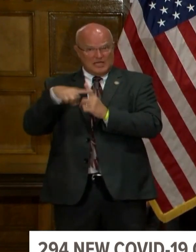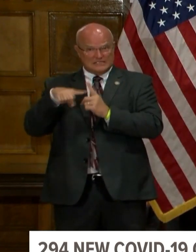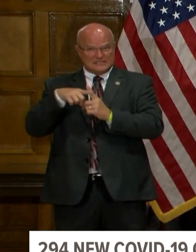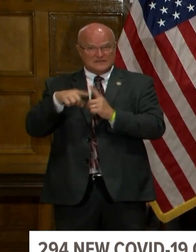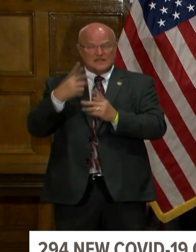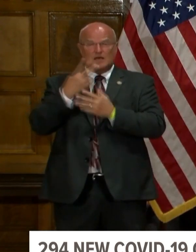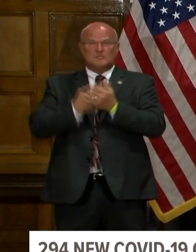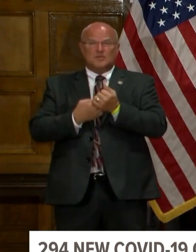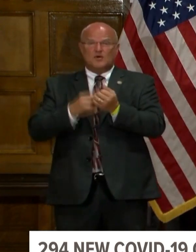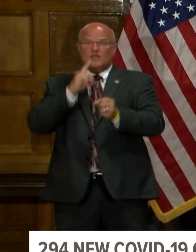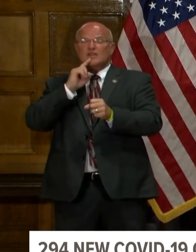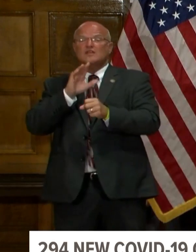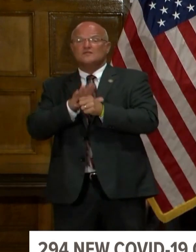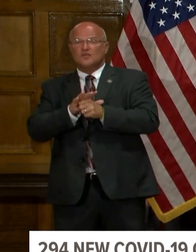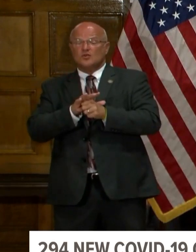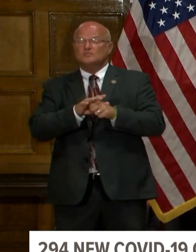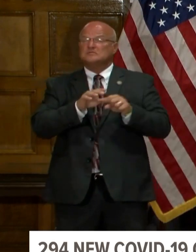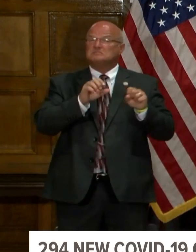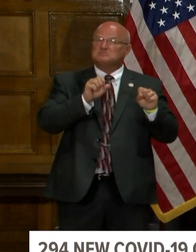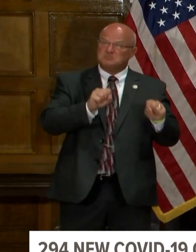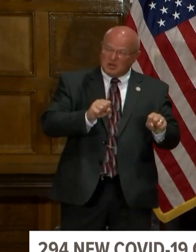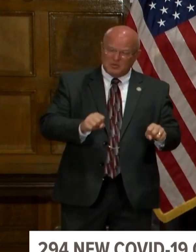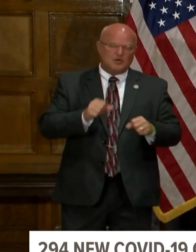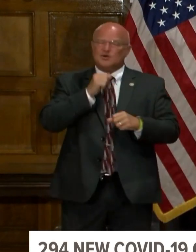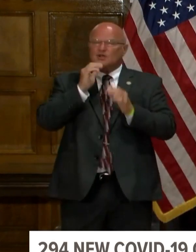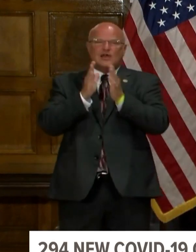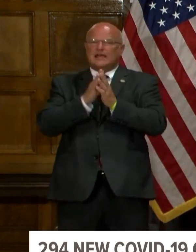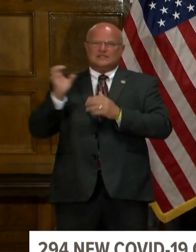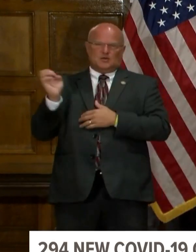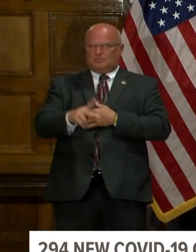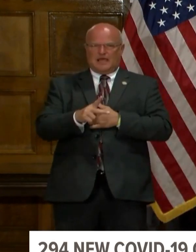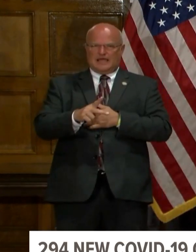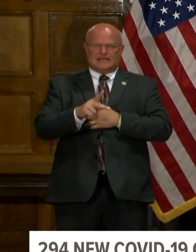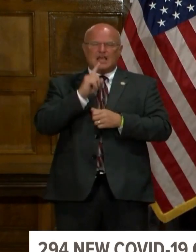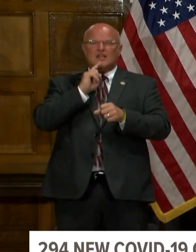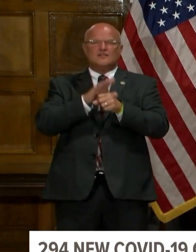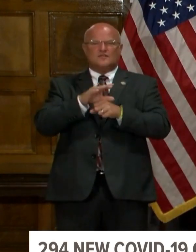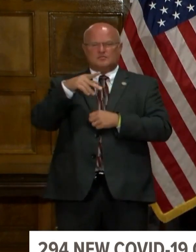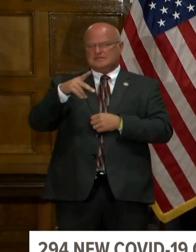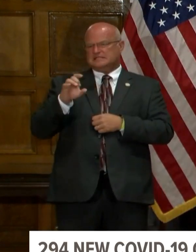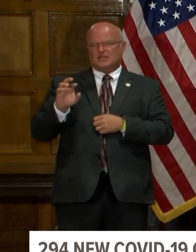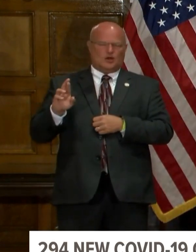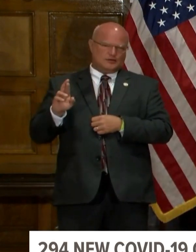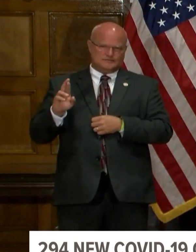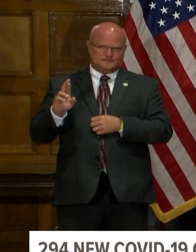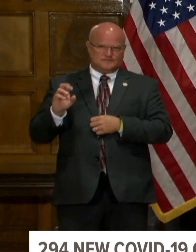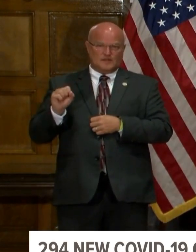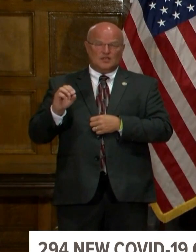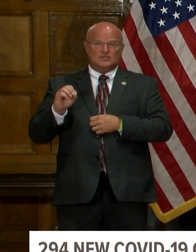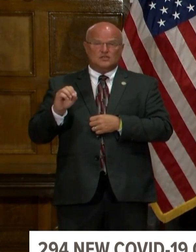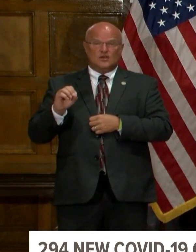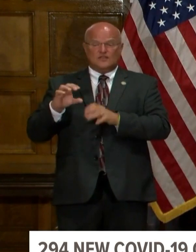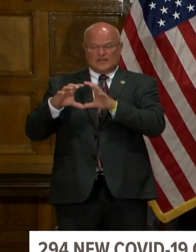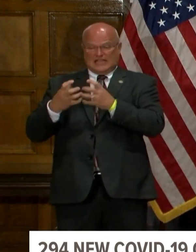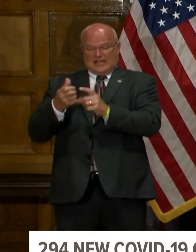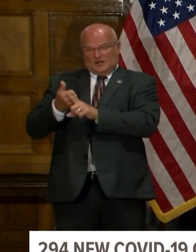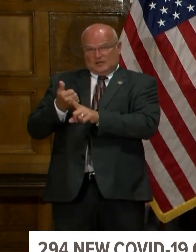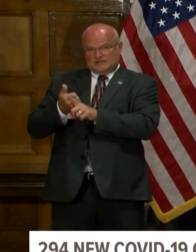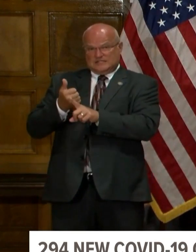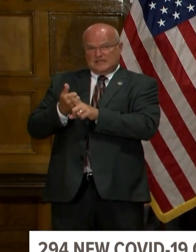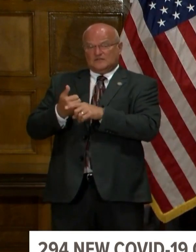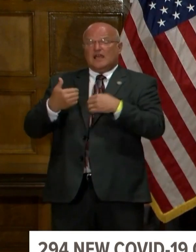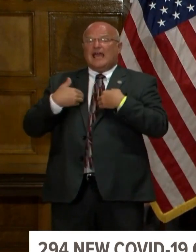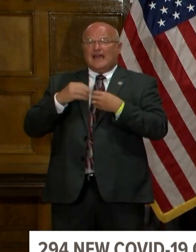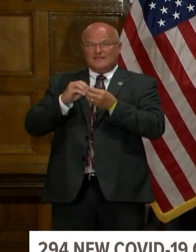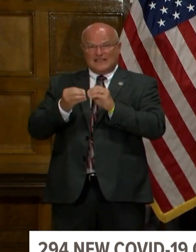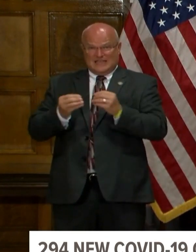as both confirmed and probable, we don't ask them to go back and get a confirmed PCR. So they're in a category by themselves, and we have